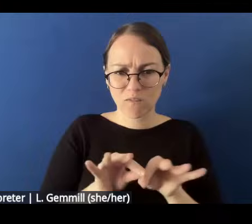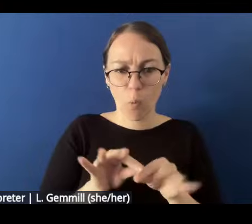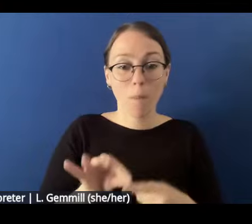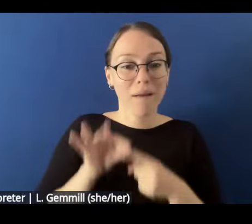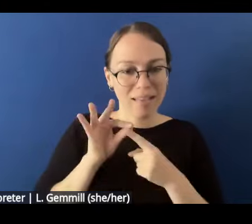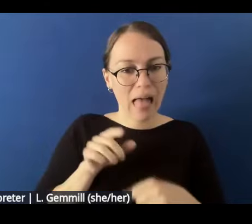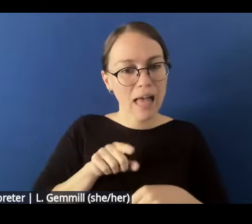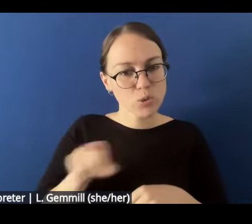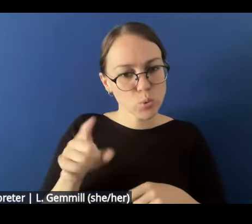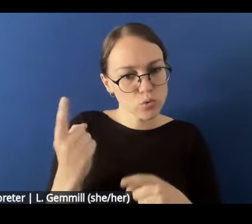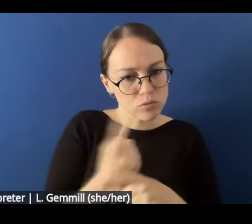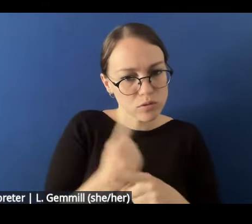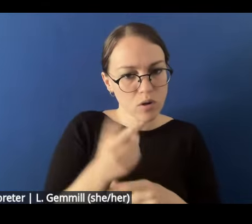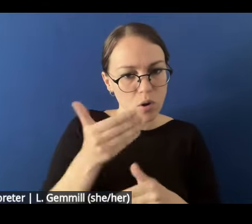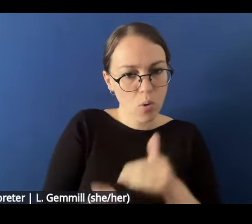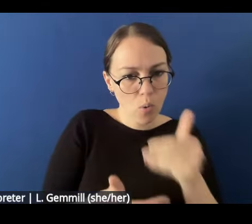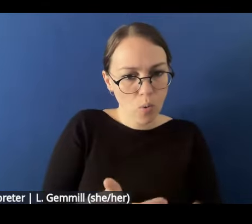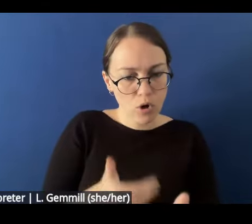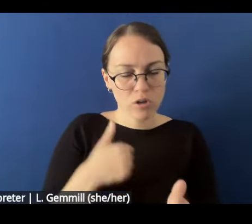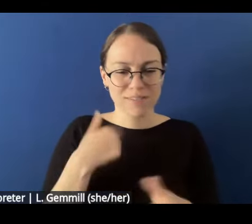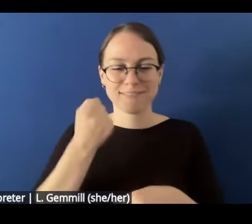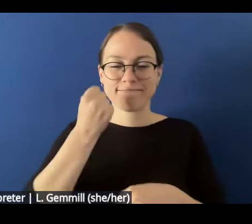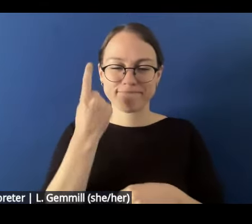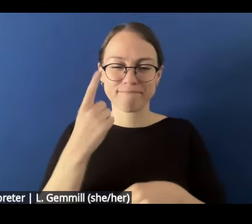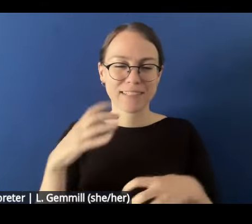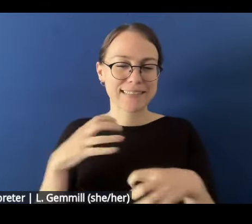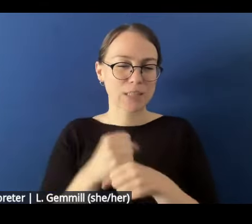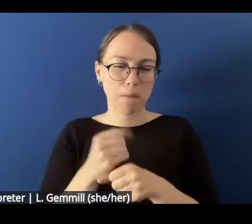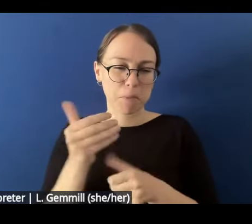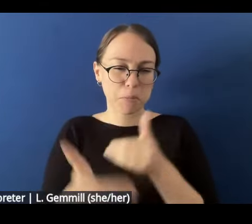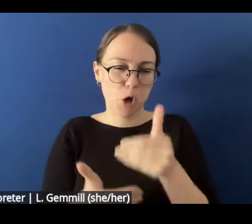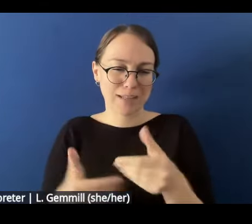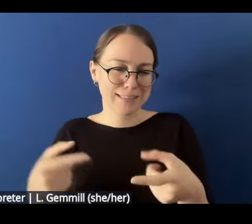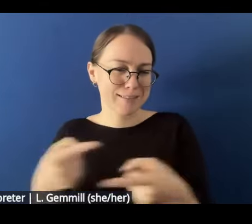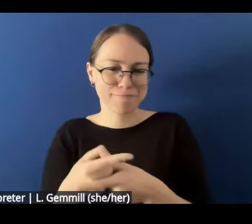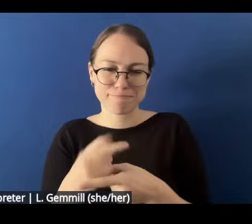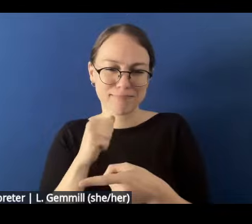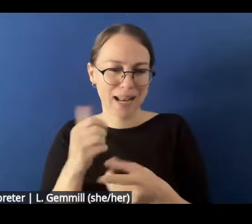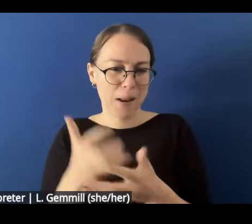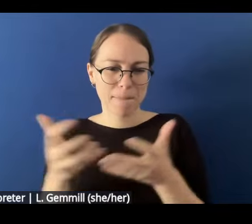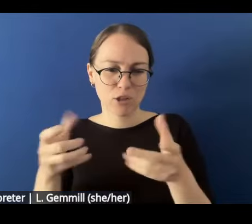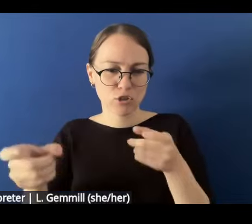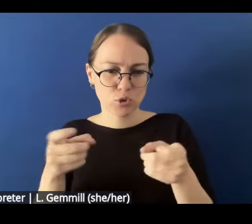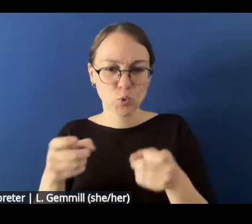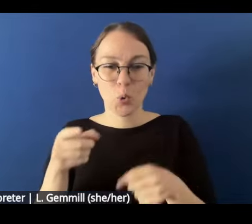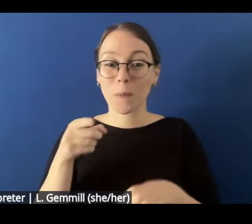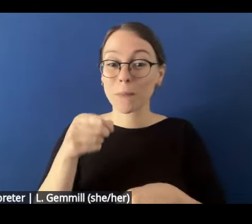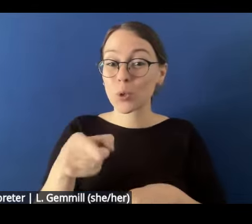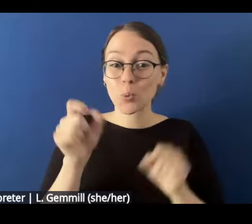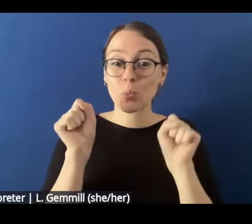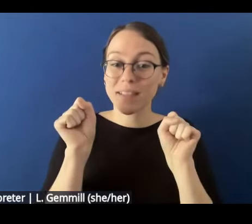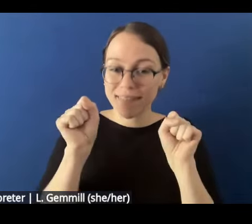over the summary process, as has been discussed here. That's in statute. But I think you can use your authority under the